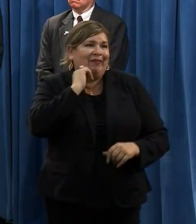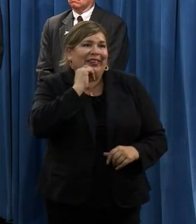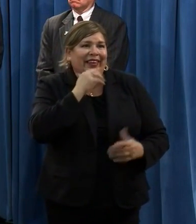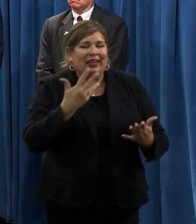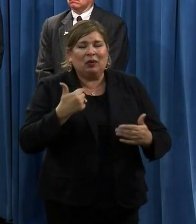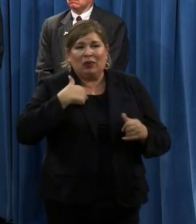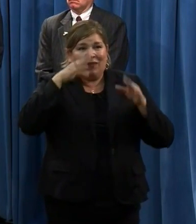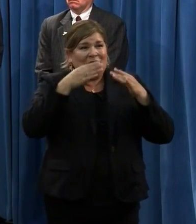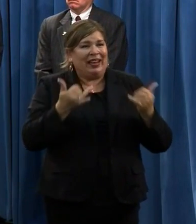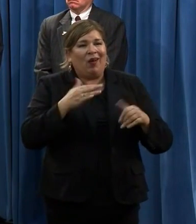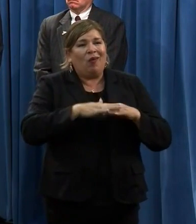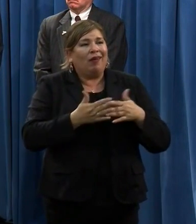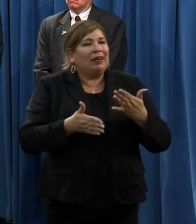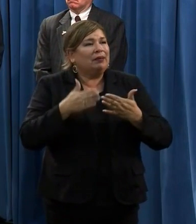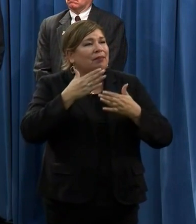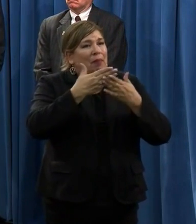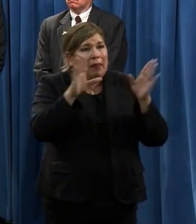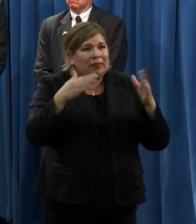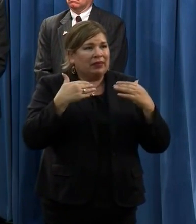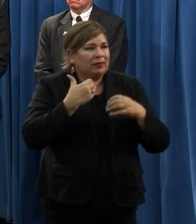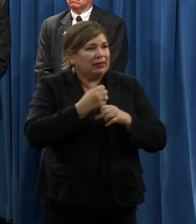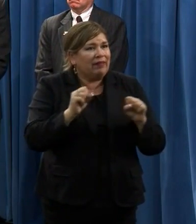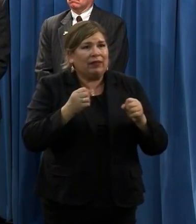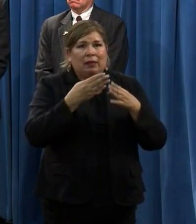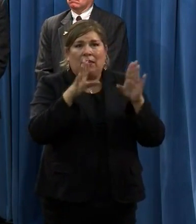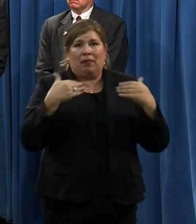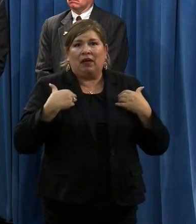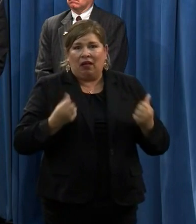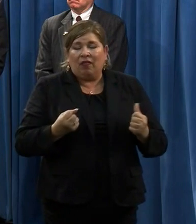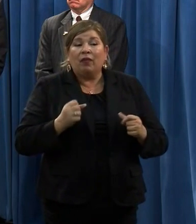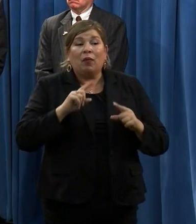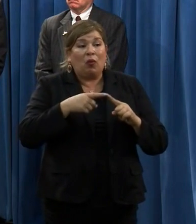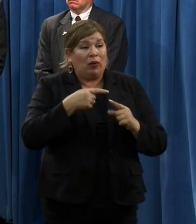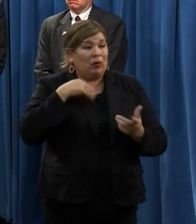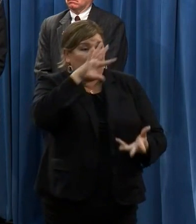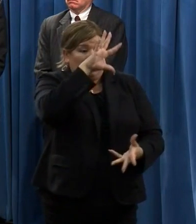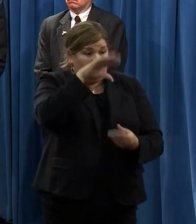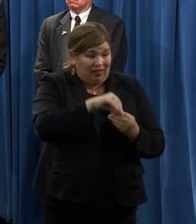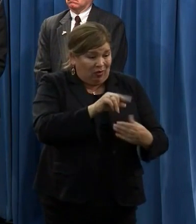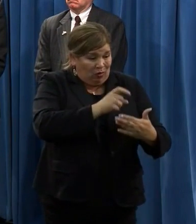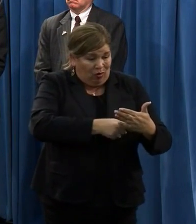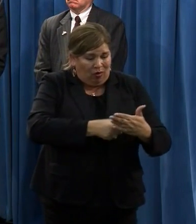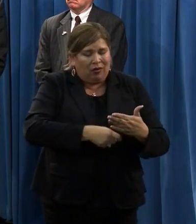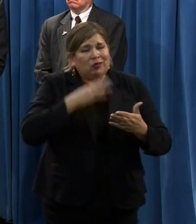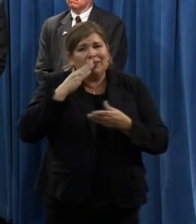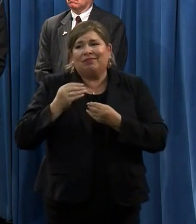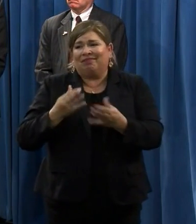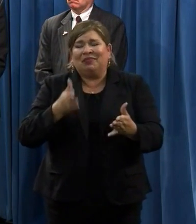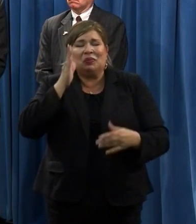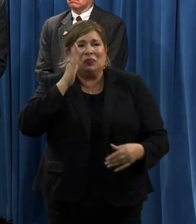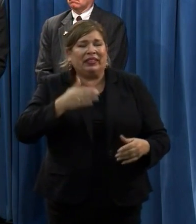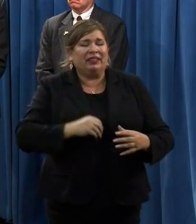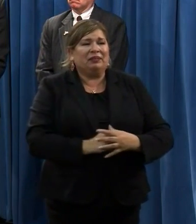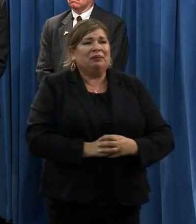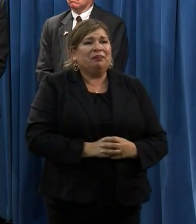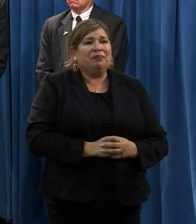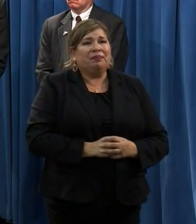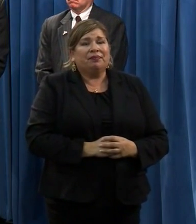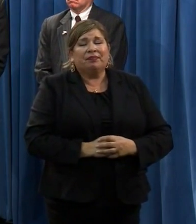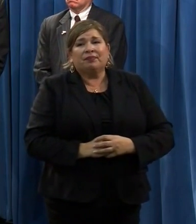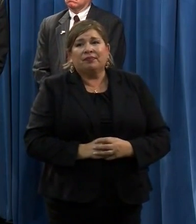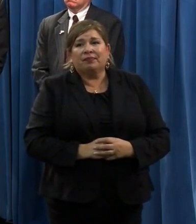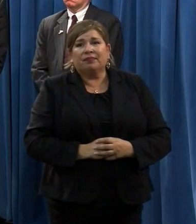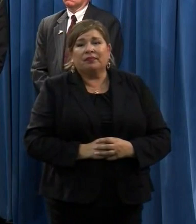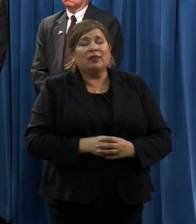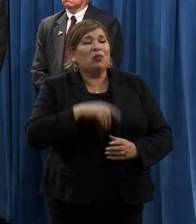health, but we'll have those numbers. And to the extent, cost, I can assure you, this was substantive to the conversation I